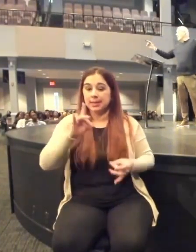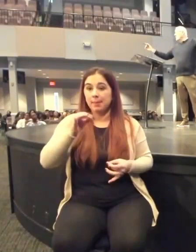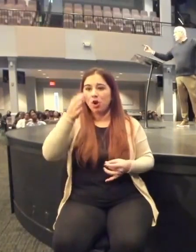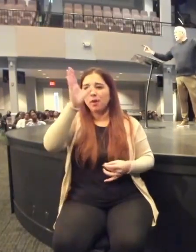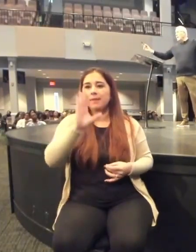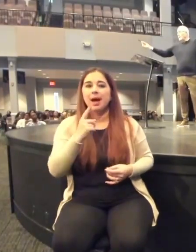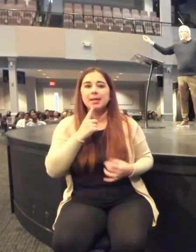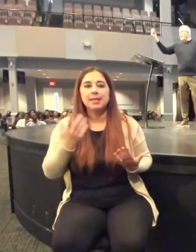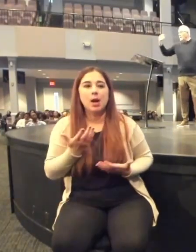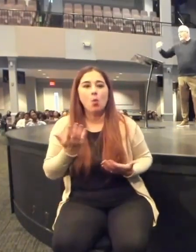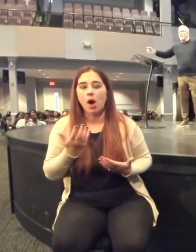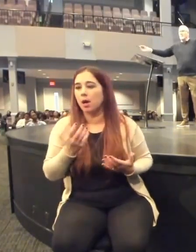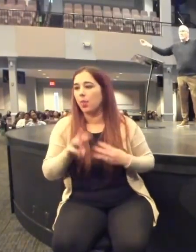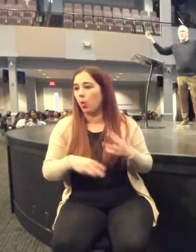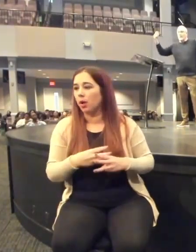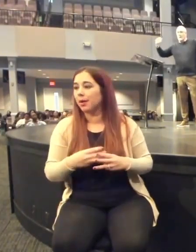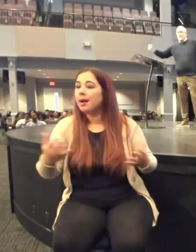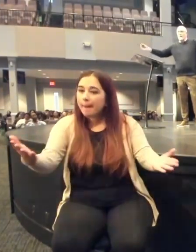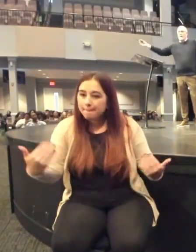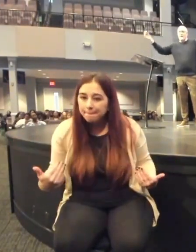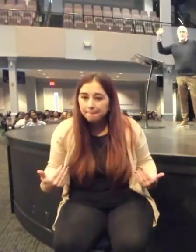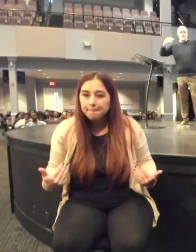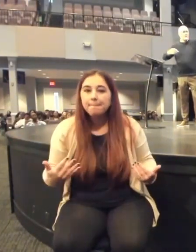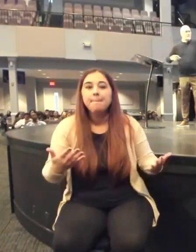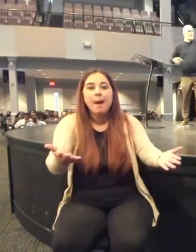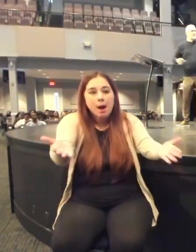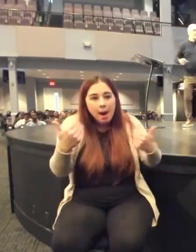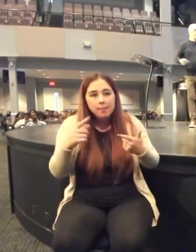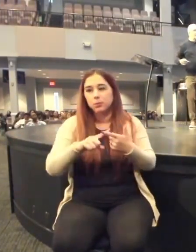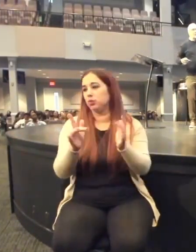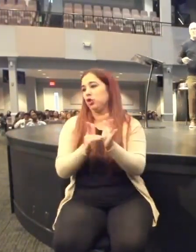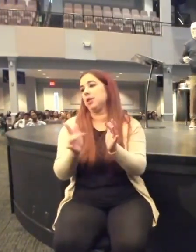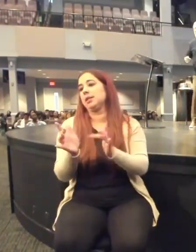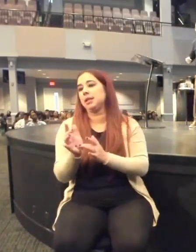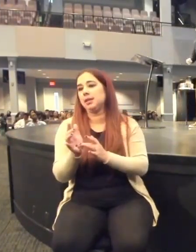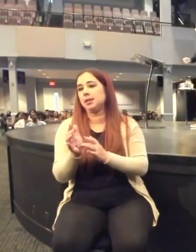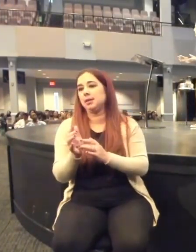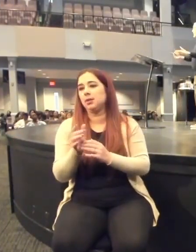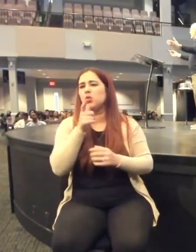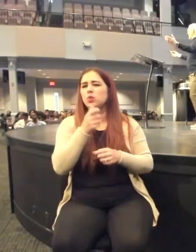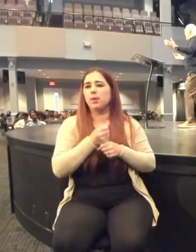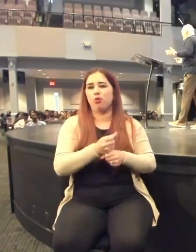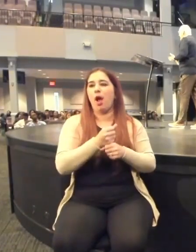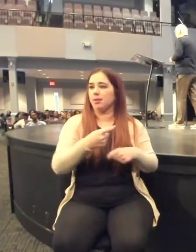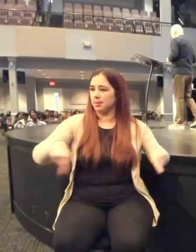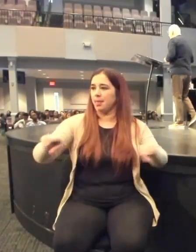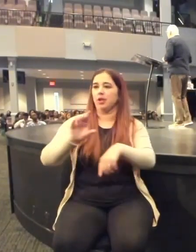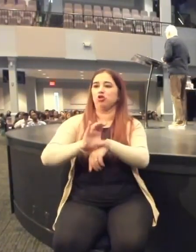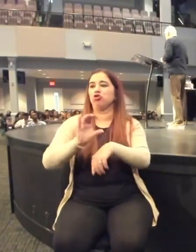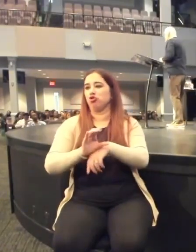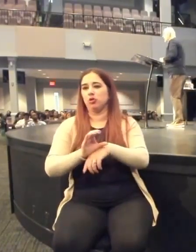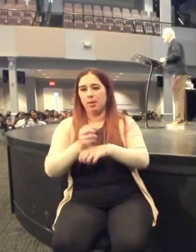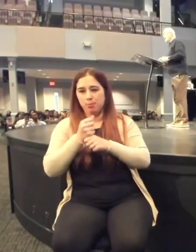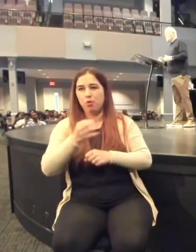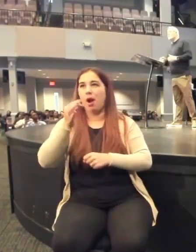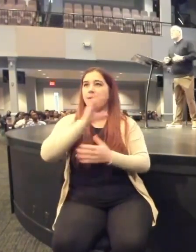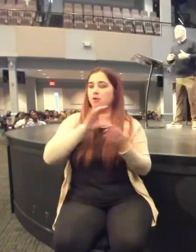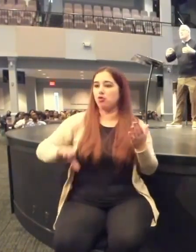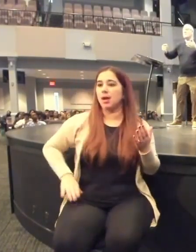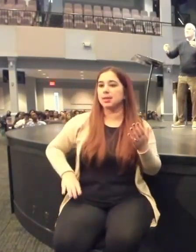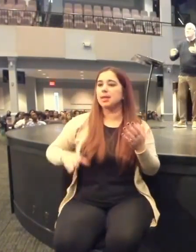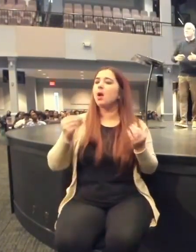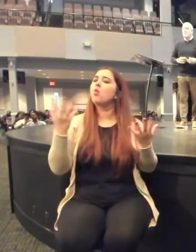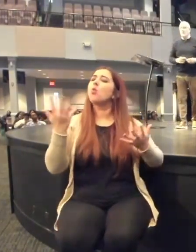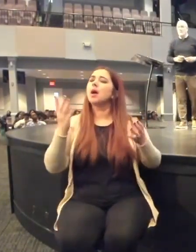in our world today? Come, come, come to Jesus. Who's the bride? We're the bride of Christ. And what's